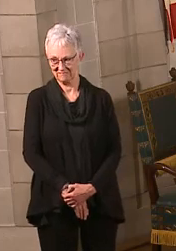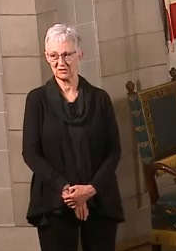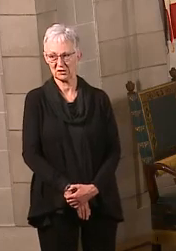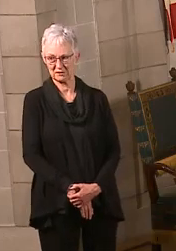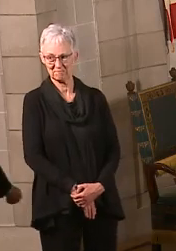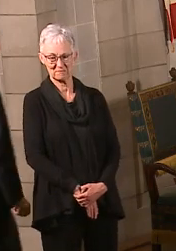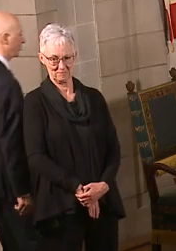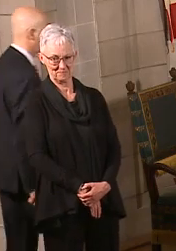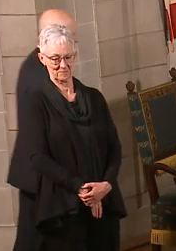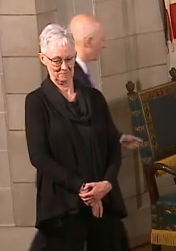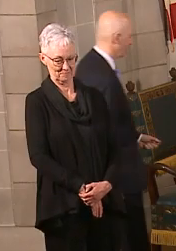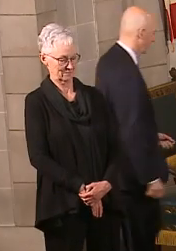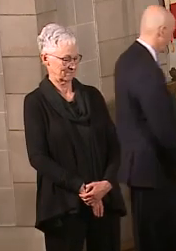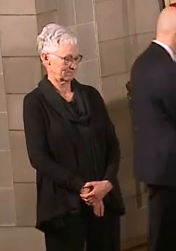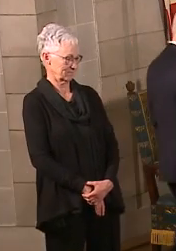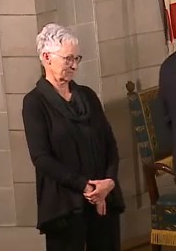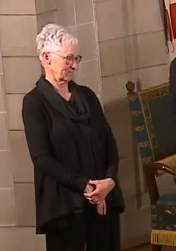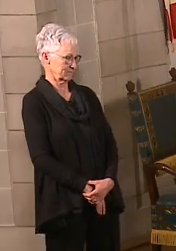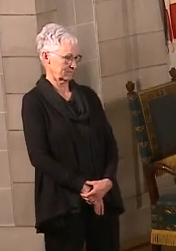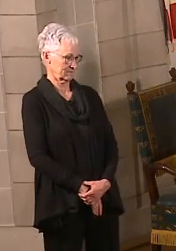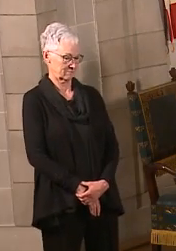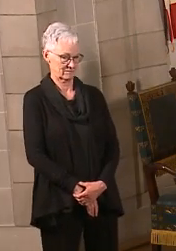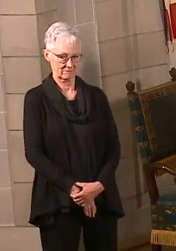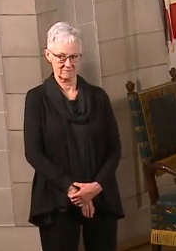Great, how are you? Good.